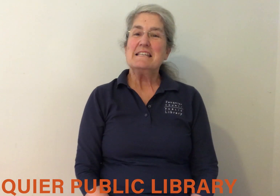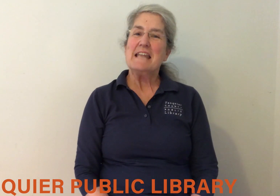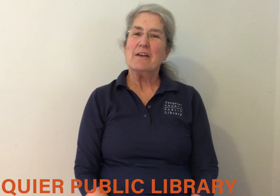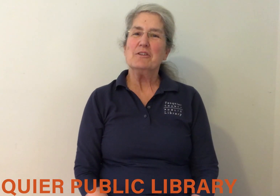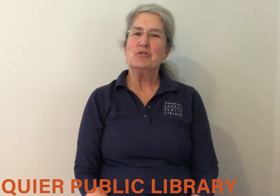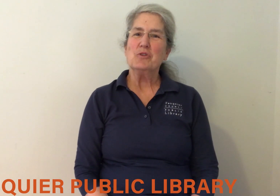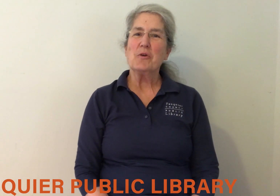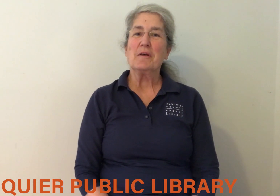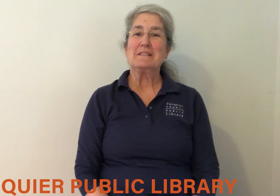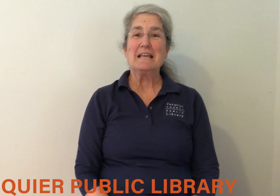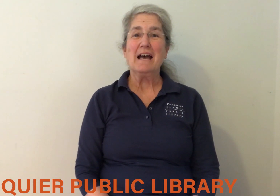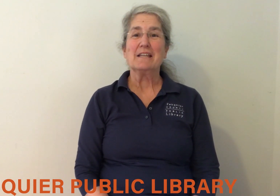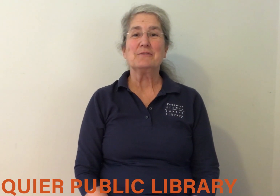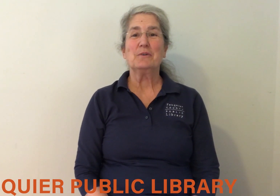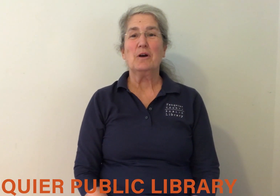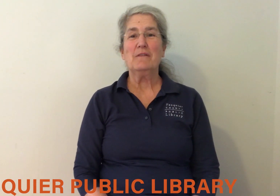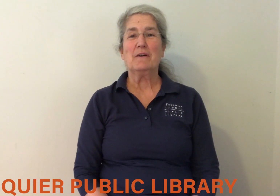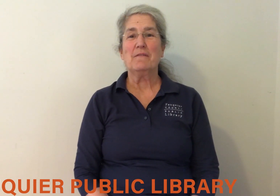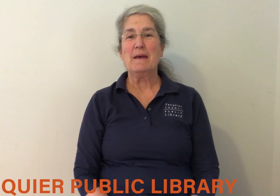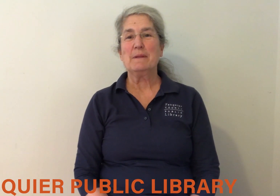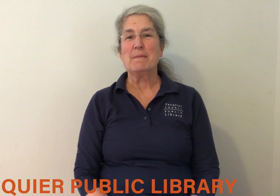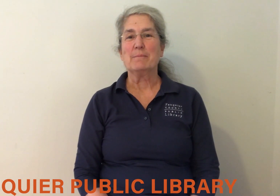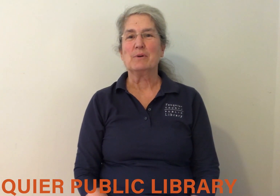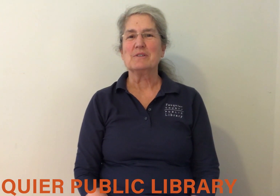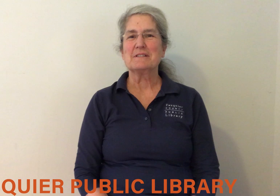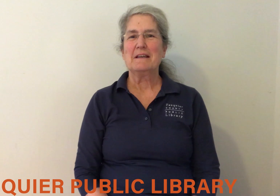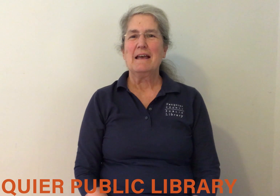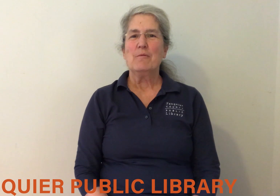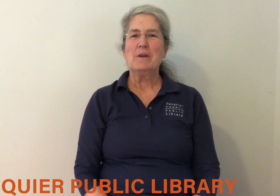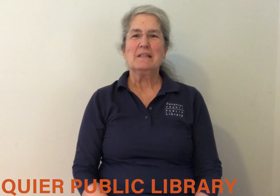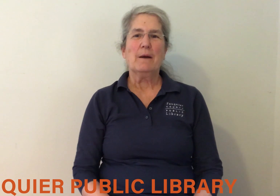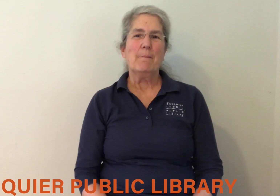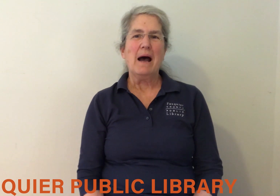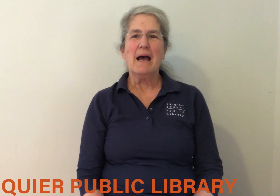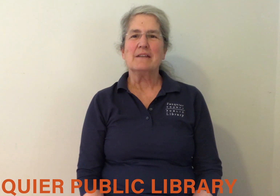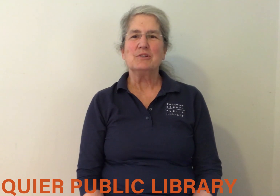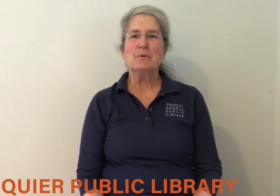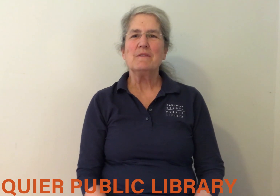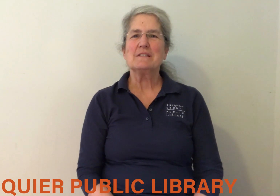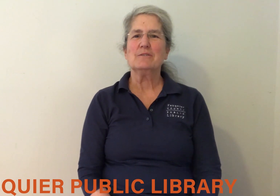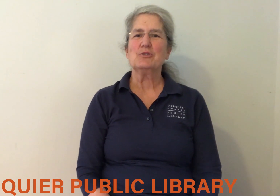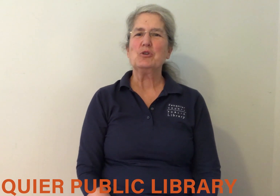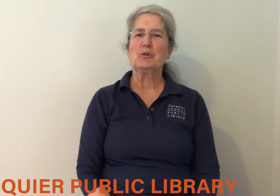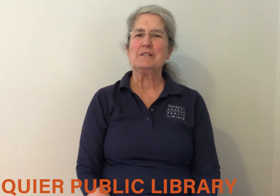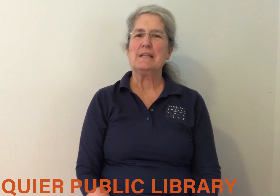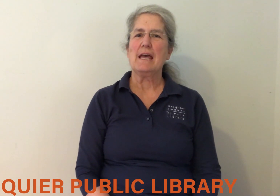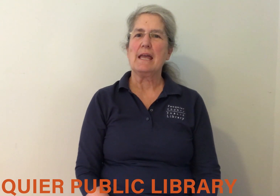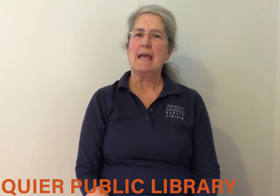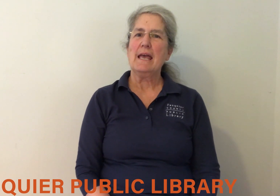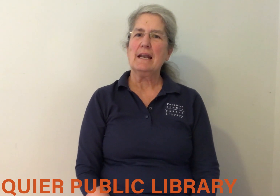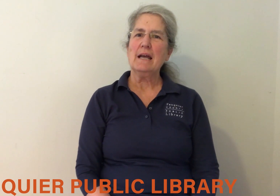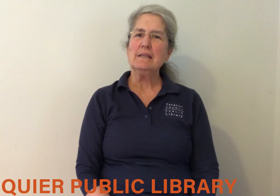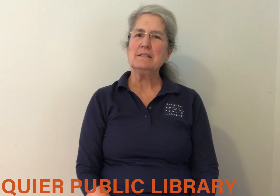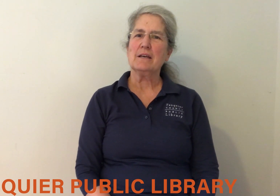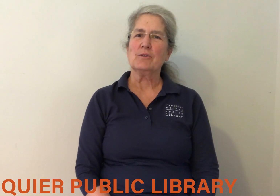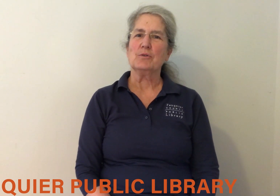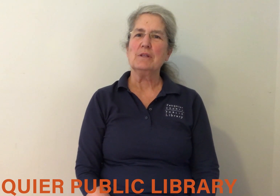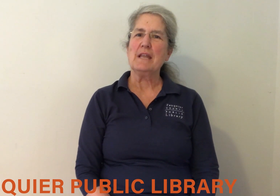Now that you know the signs for all of our family members, we can combine 2 of the skills you learned today, and I can tell you the